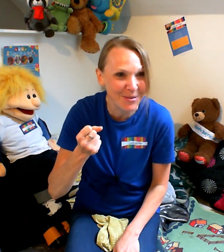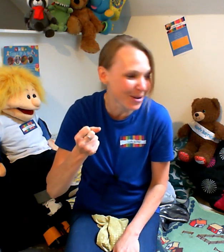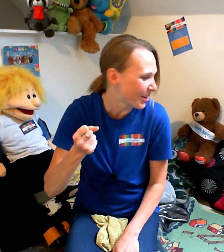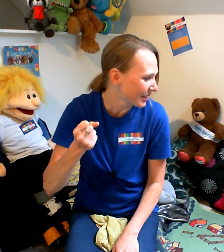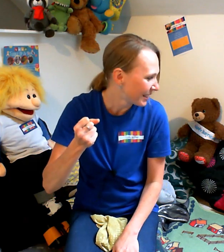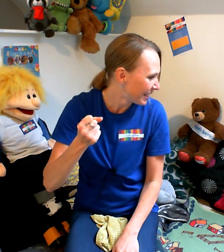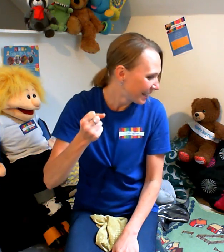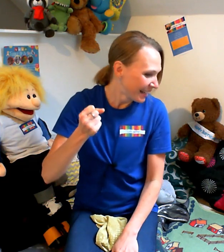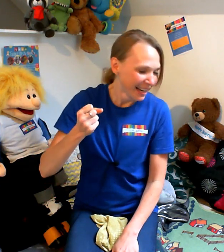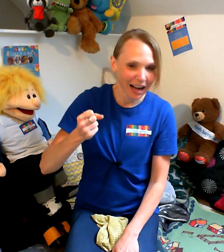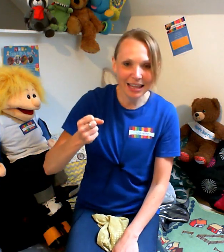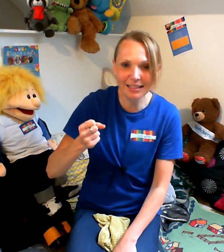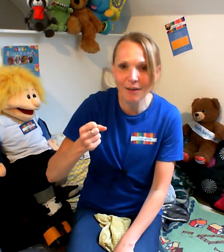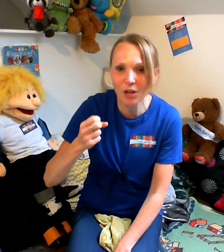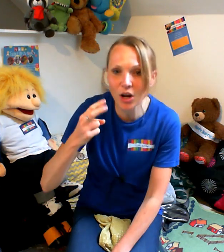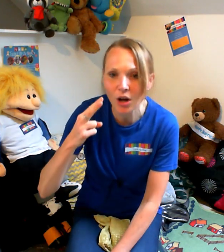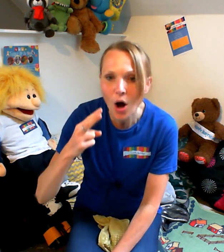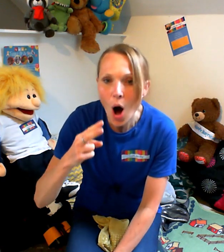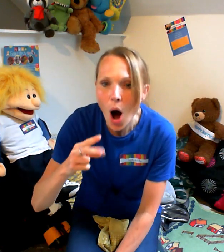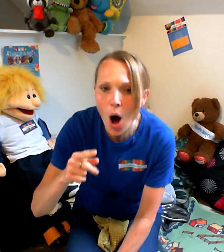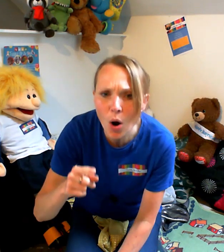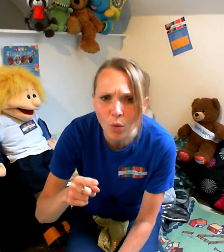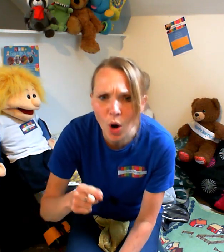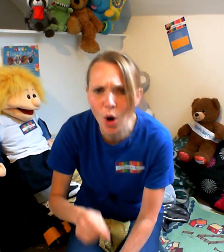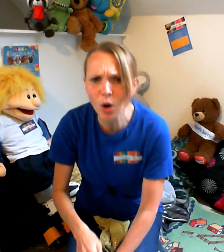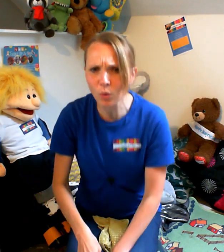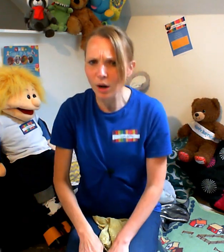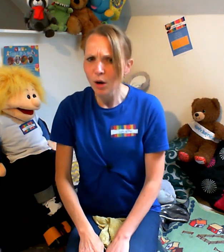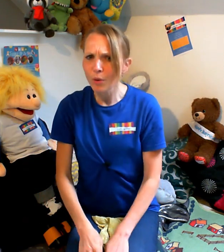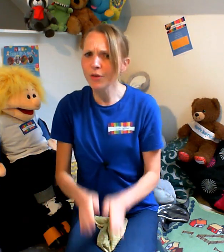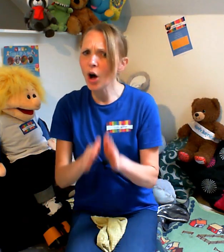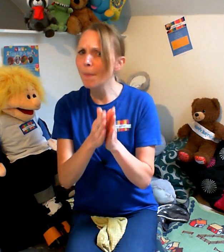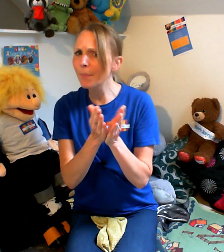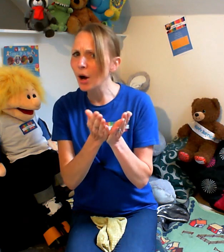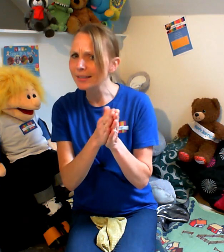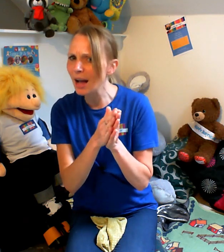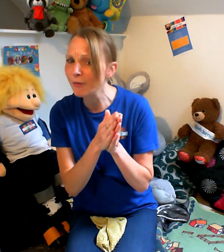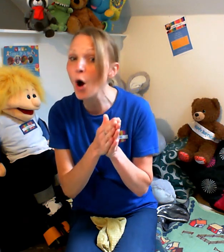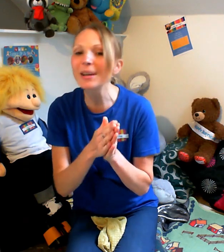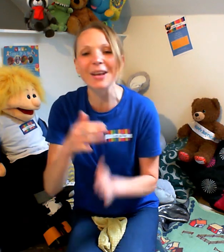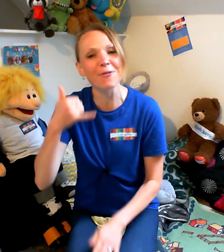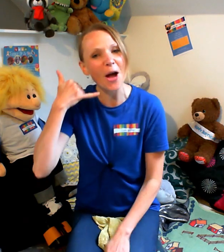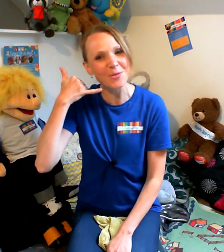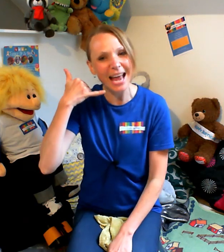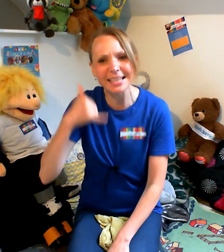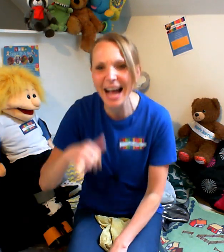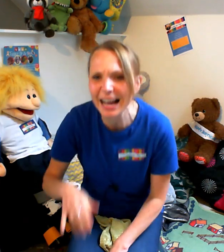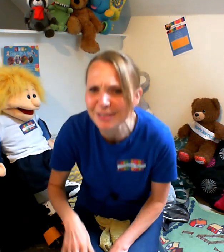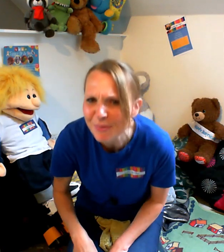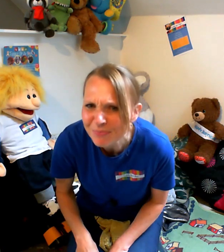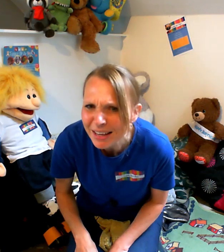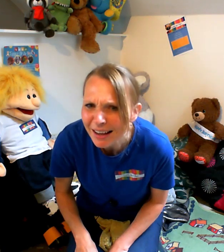purple? Let's have a look. Oh, oh, we've got a, is that a, oh, it's a phone case. And